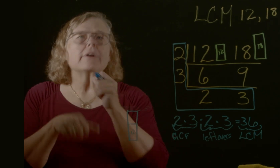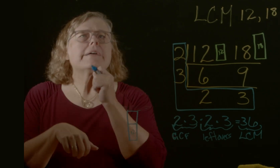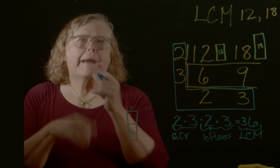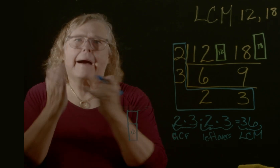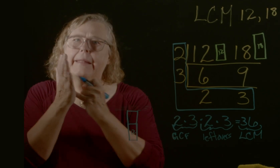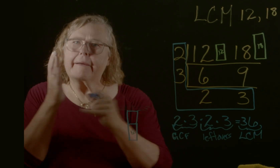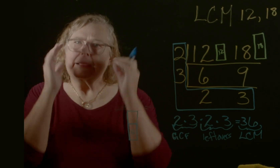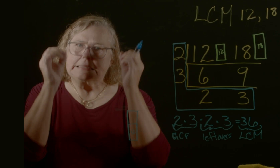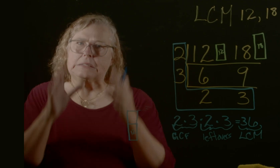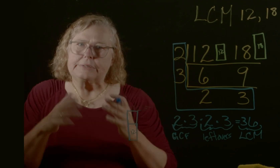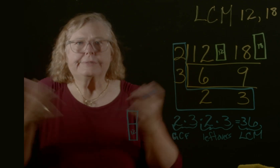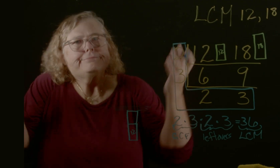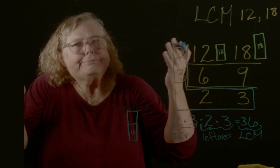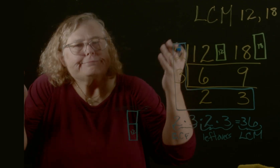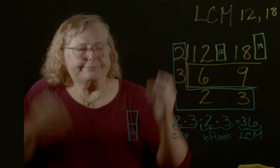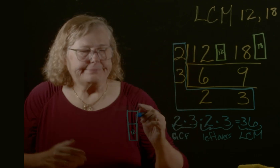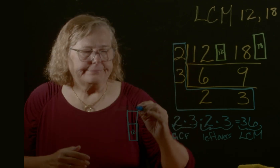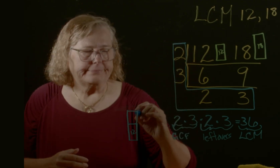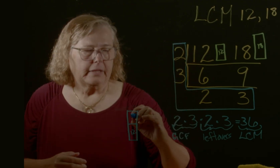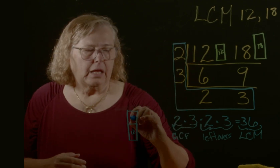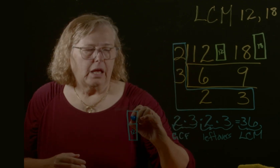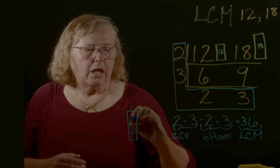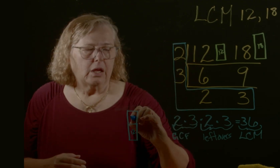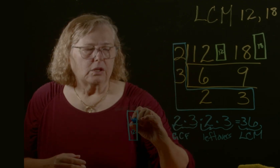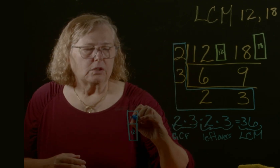Remember, not an art teacher. What can I say?